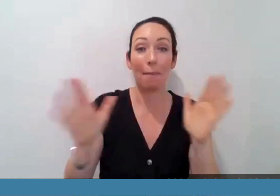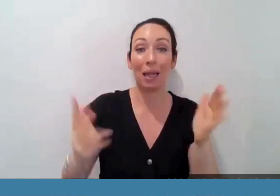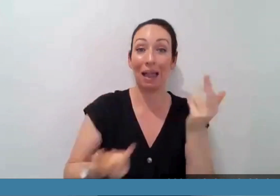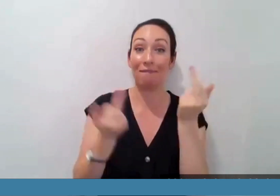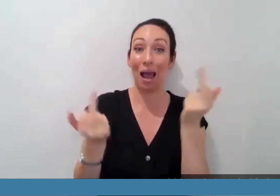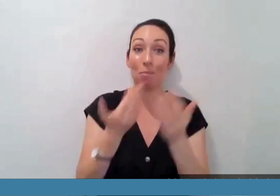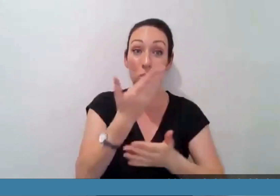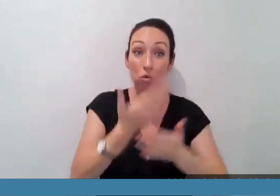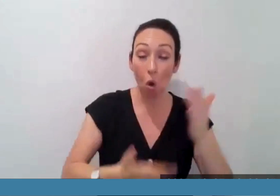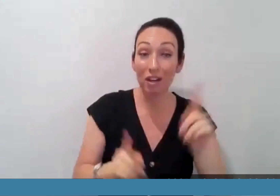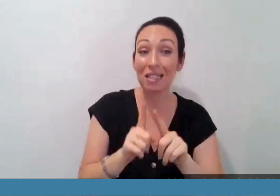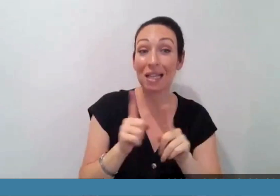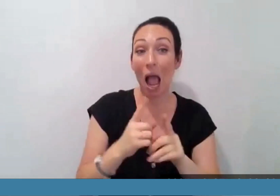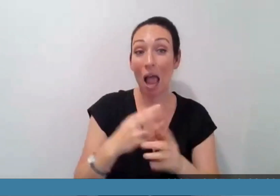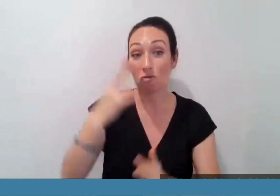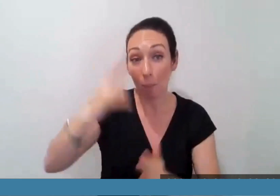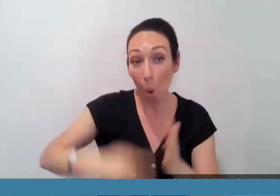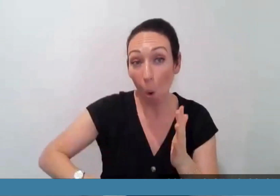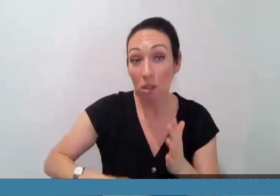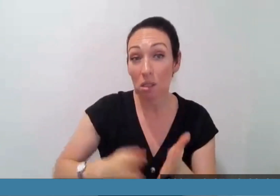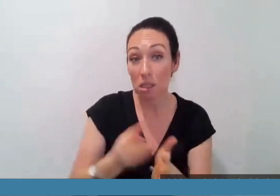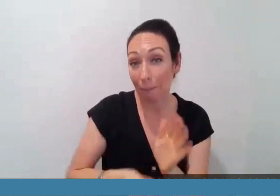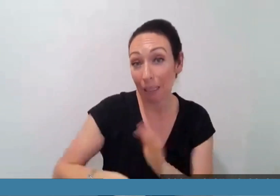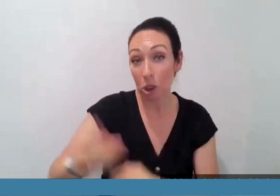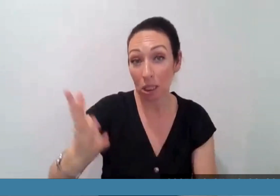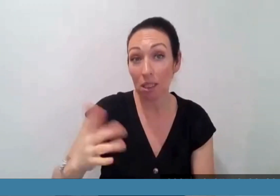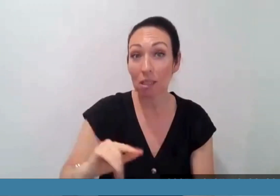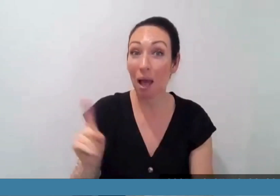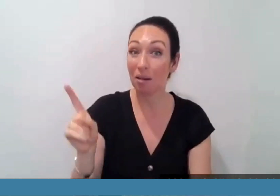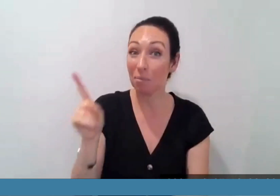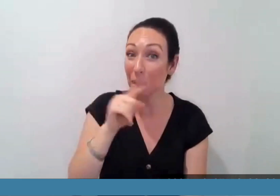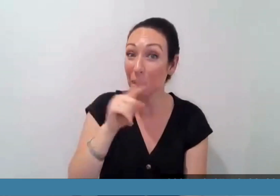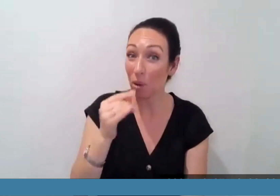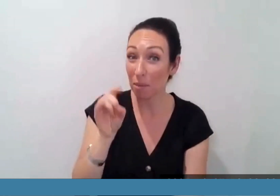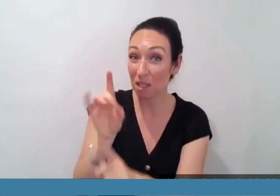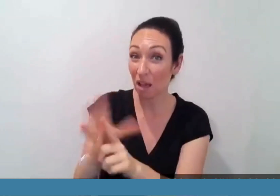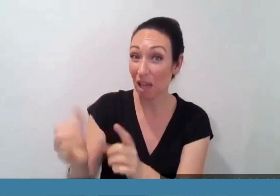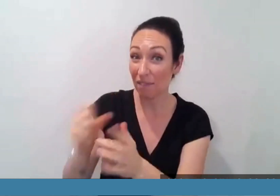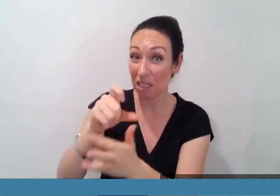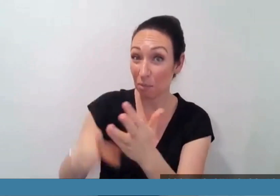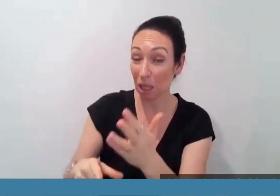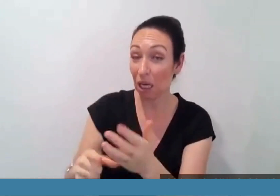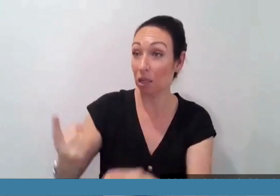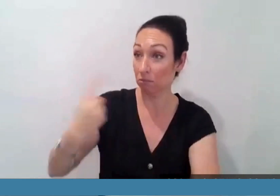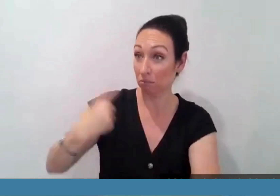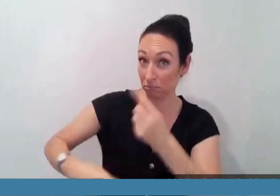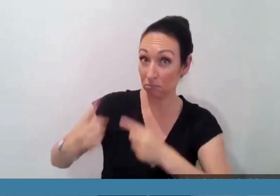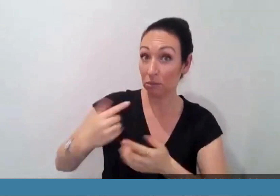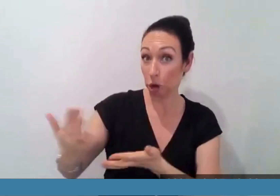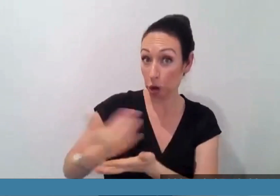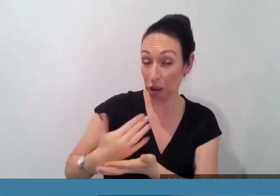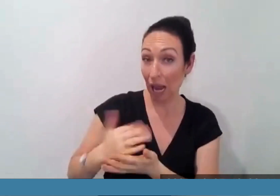reports, which were shared by people with disability, their families, and their representative